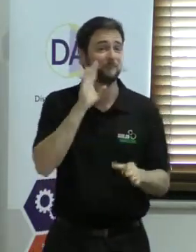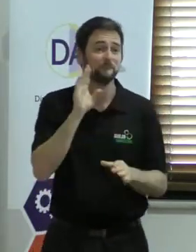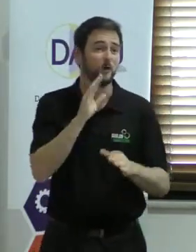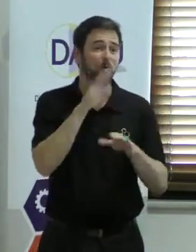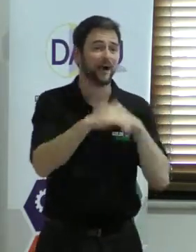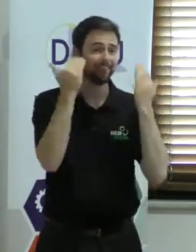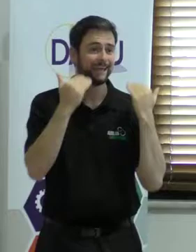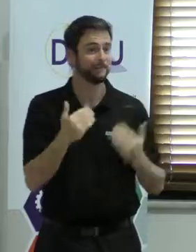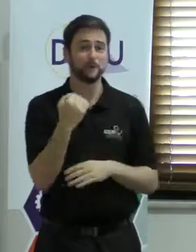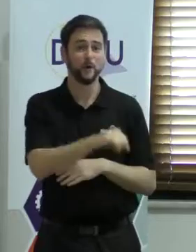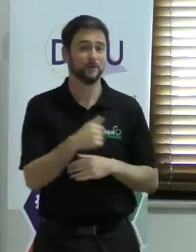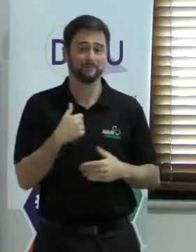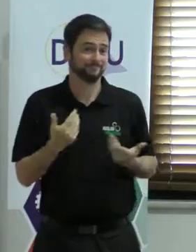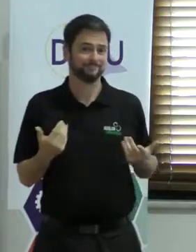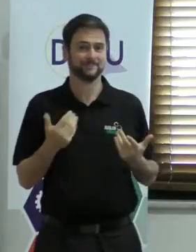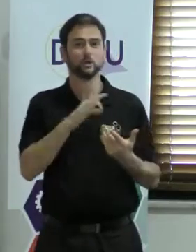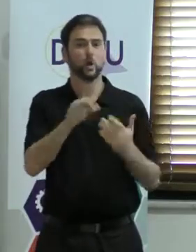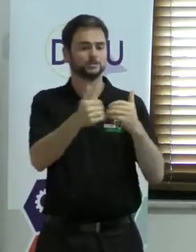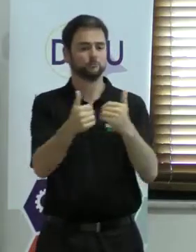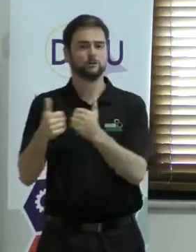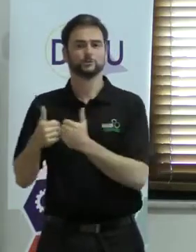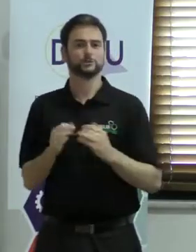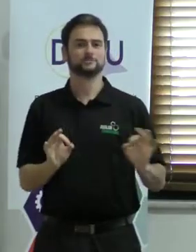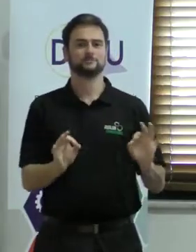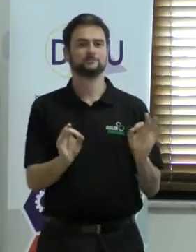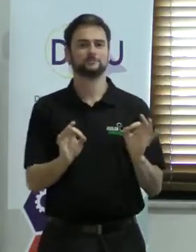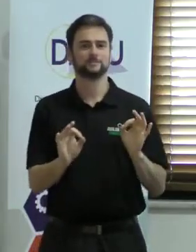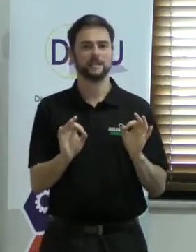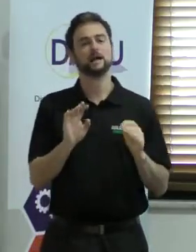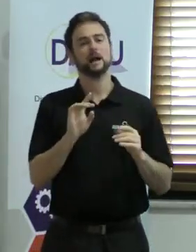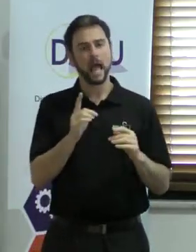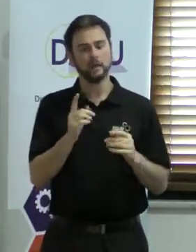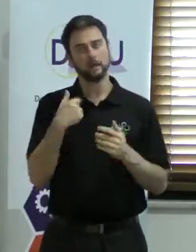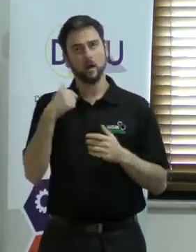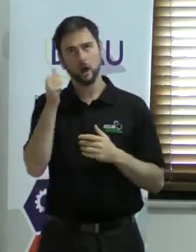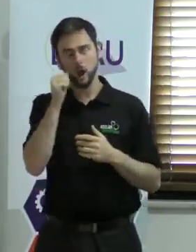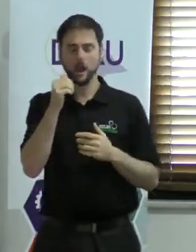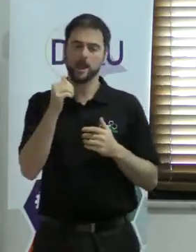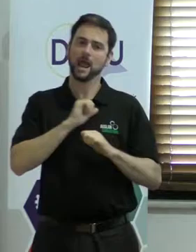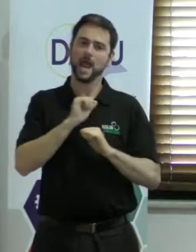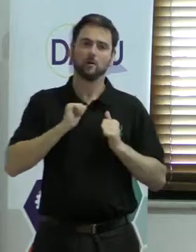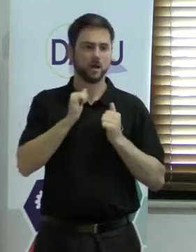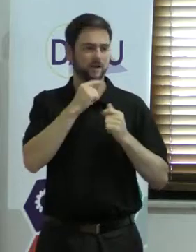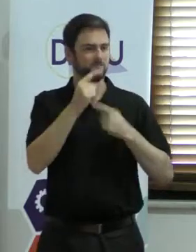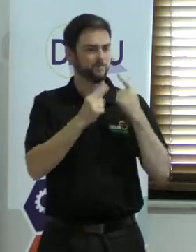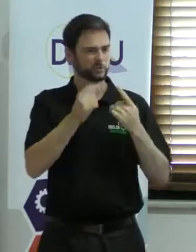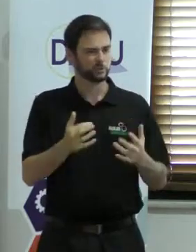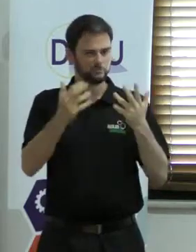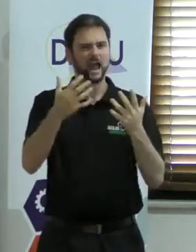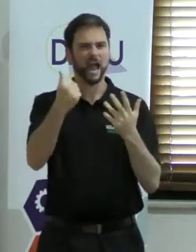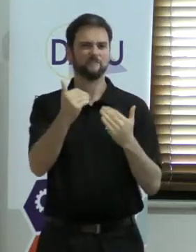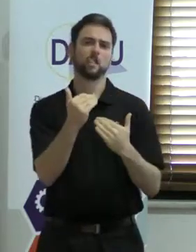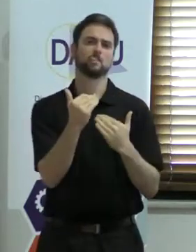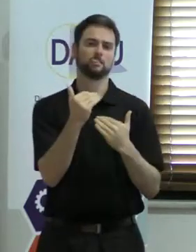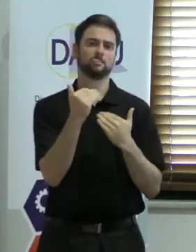it also raises an interesting other point in that there's always going to be limits to the amount of detail a